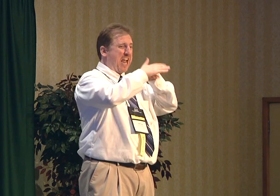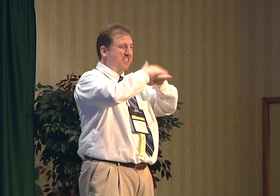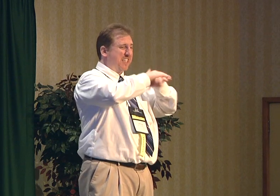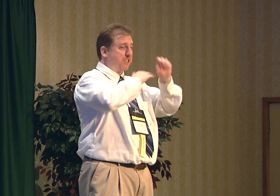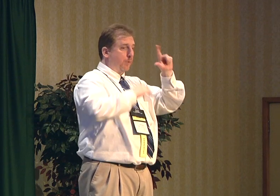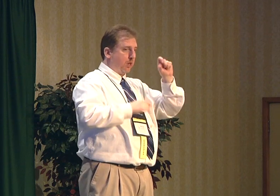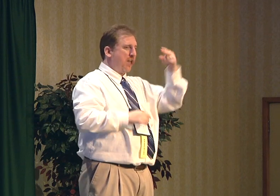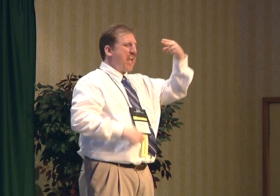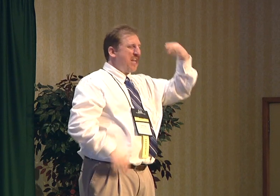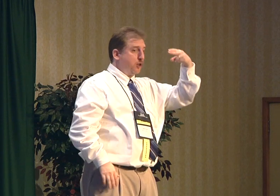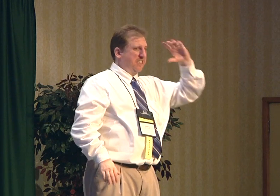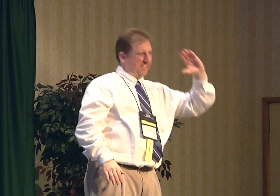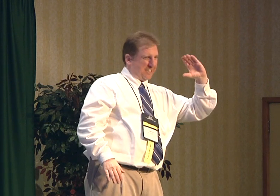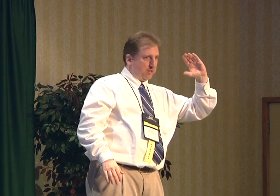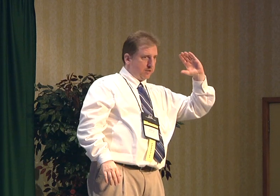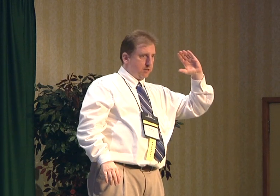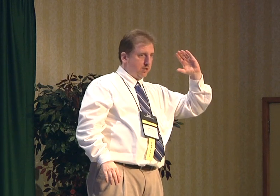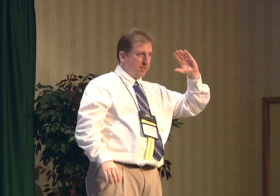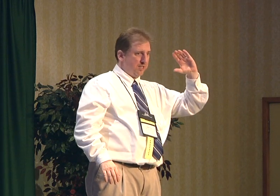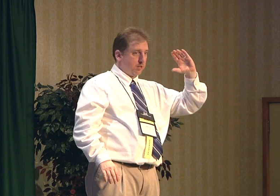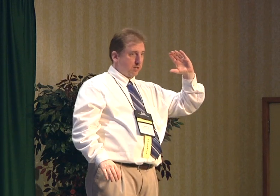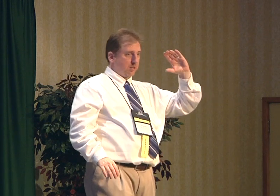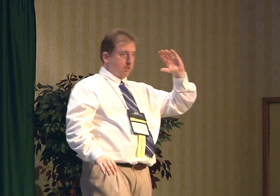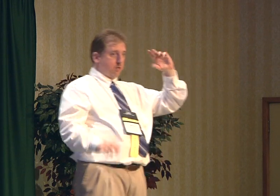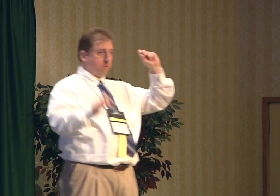Our name on Twitter is Show Me Accessible HC.